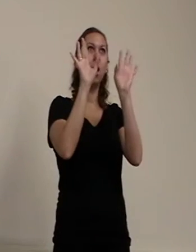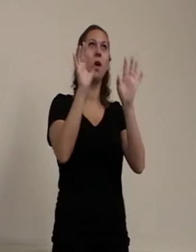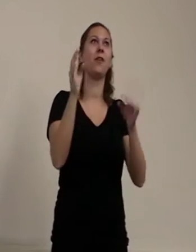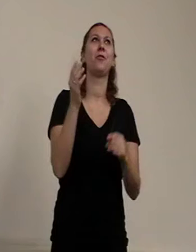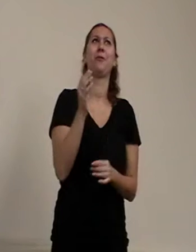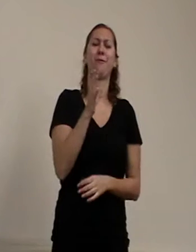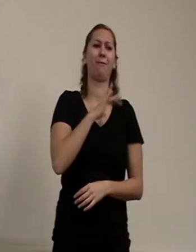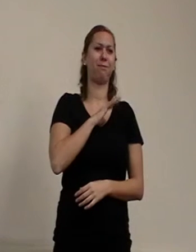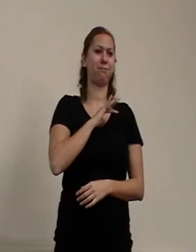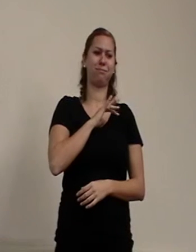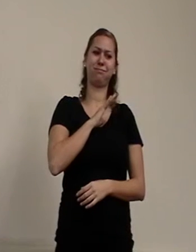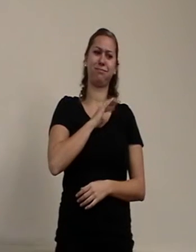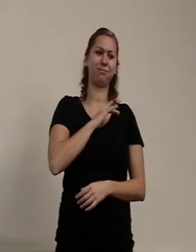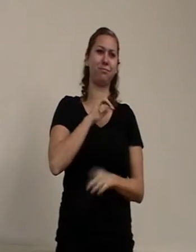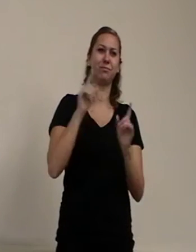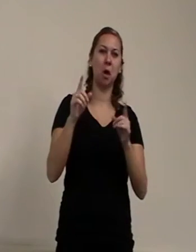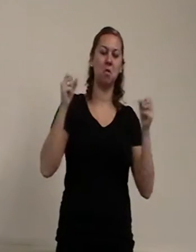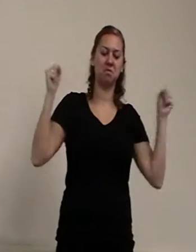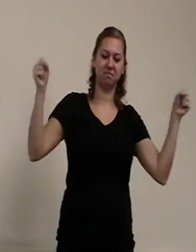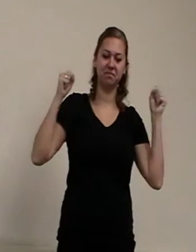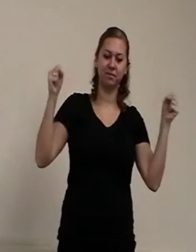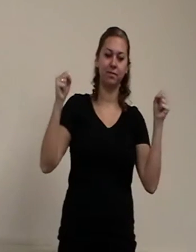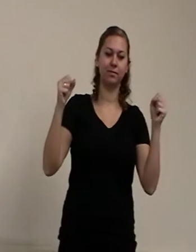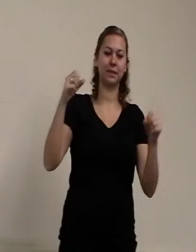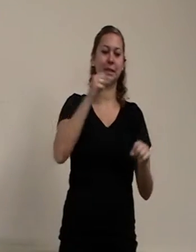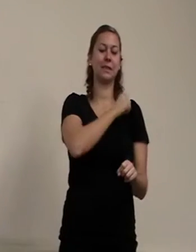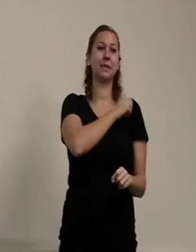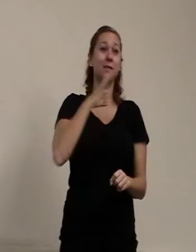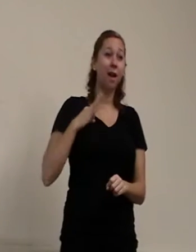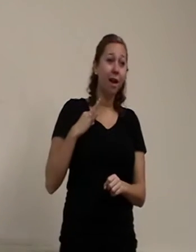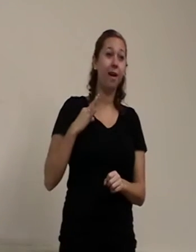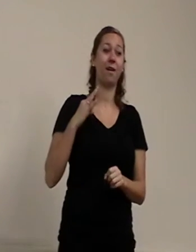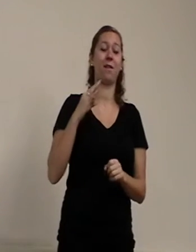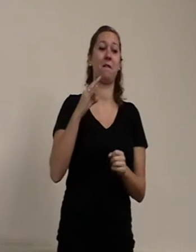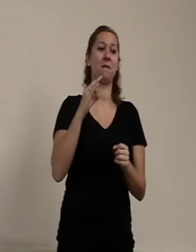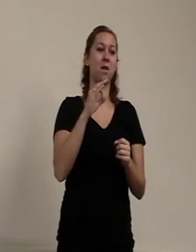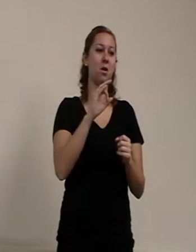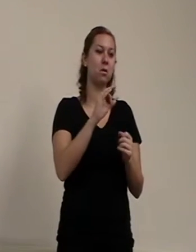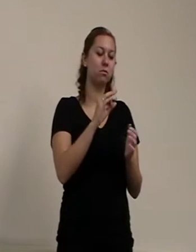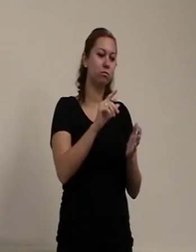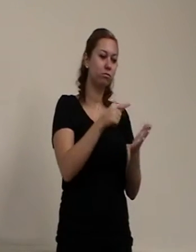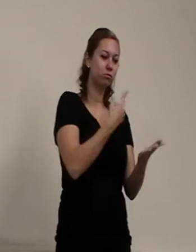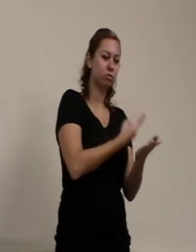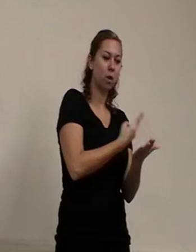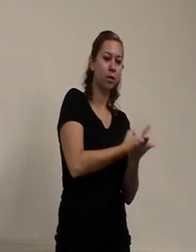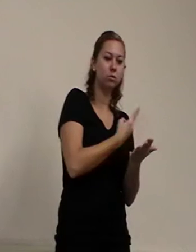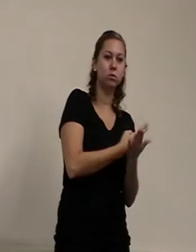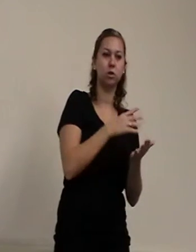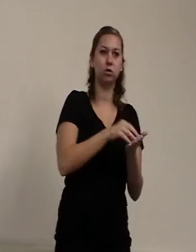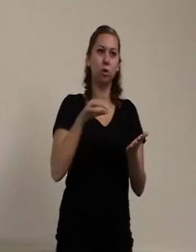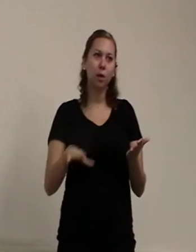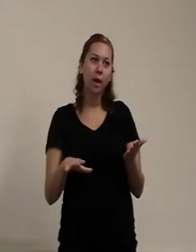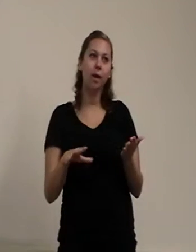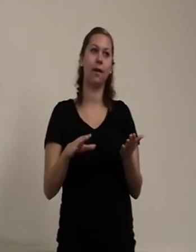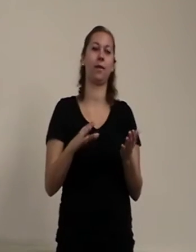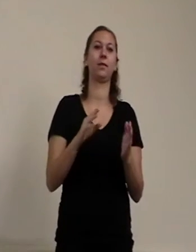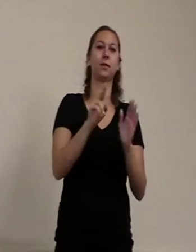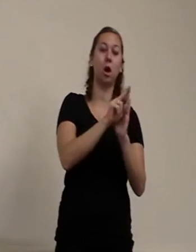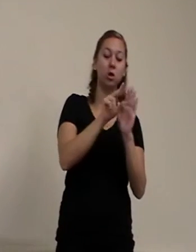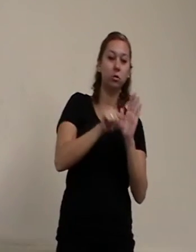all go to the gymnasium, faculty, staff, graduate students, undergrad, we'd all go there and we'd play volleyball. And teams would mix up every day.